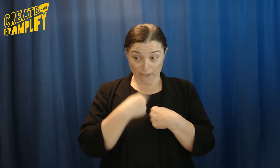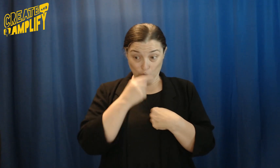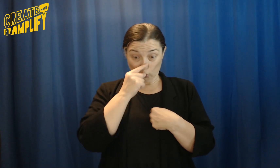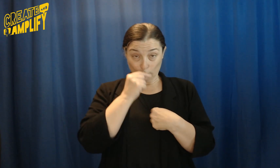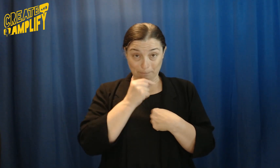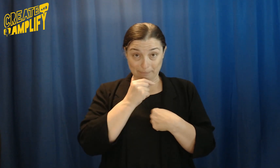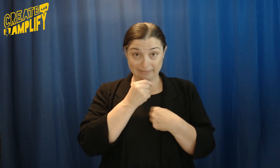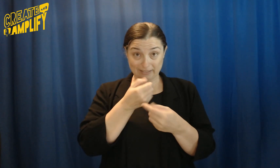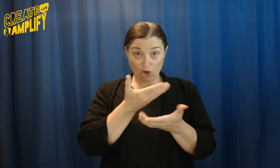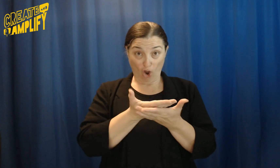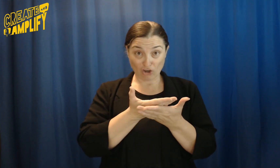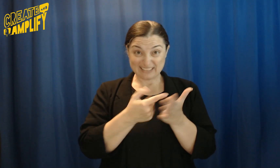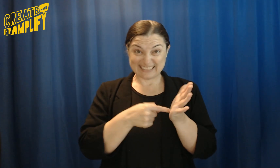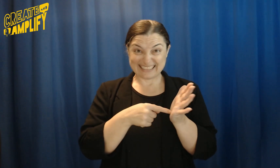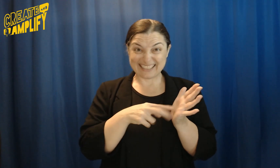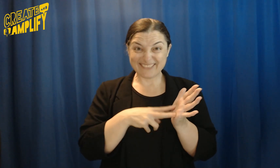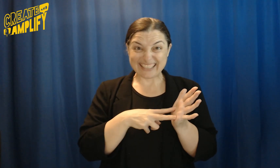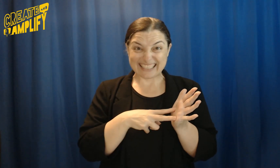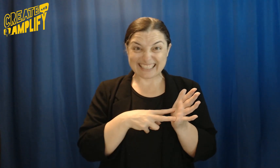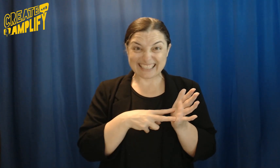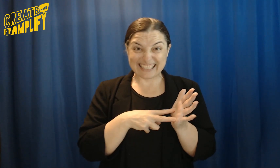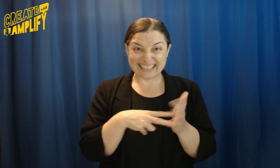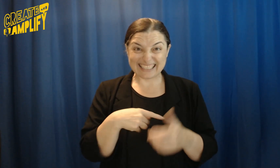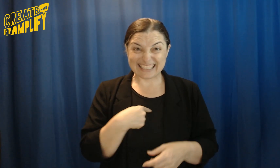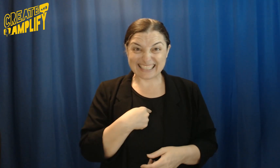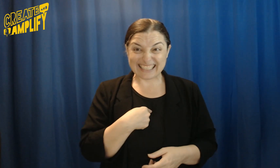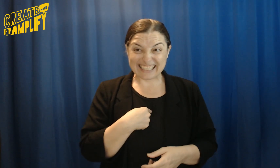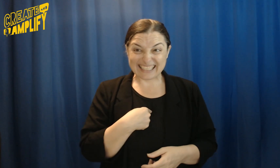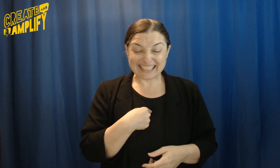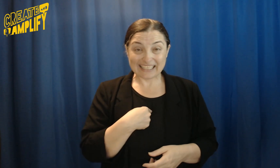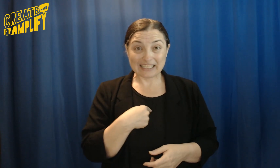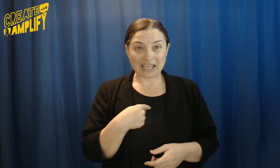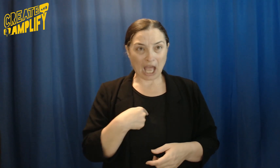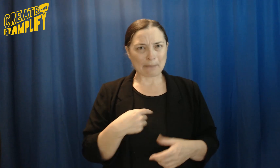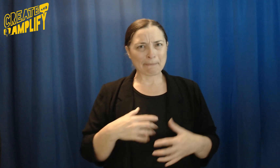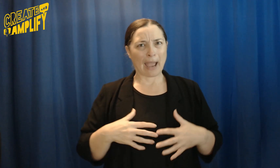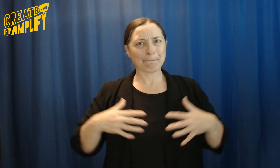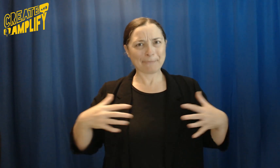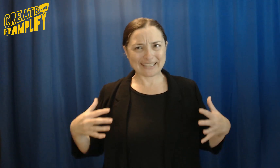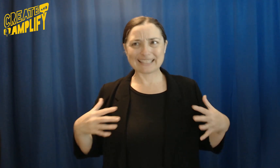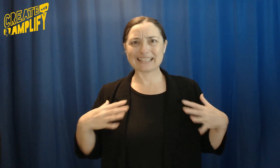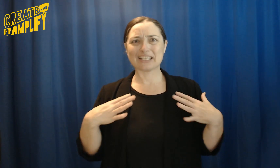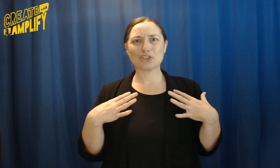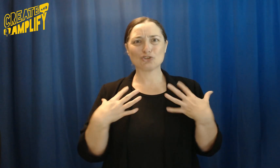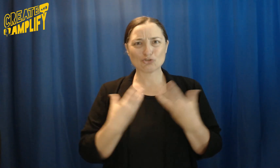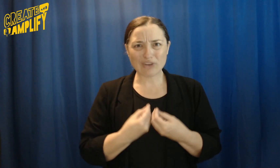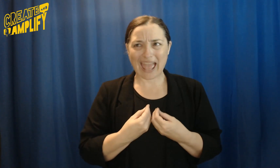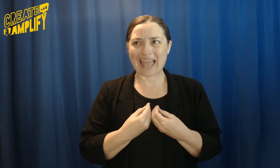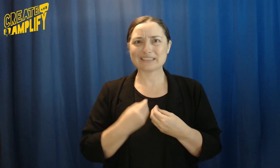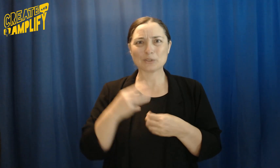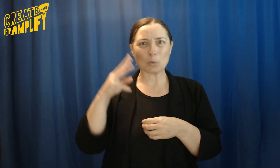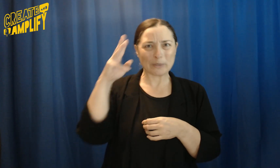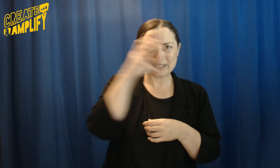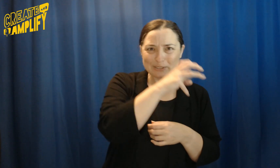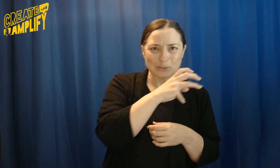telly. Like I'm a big trans weirdo with pink hair.